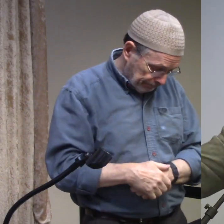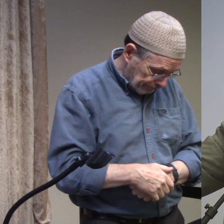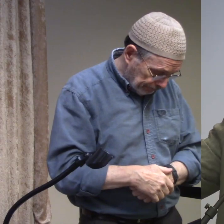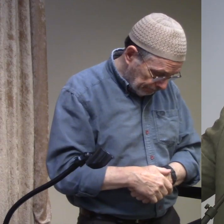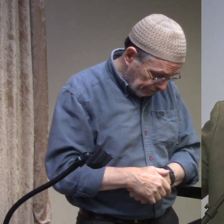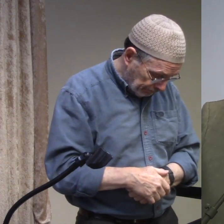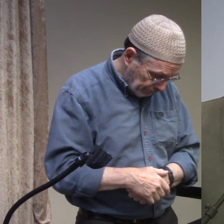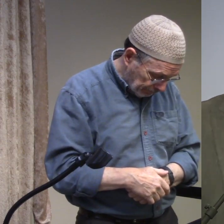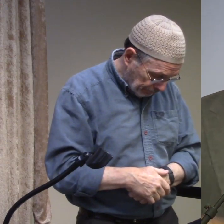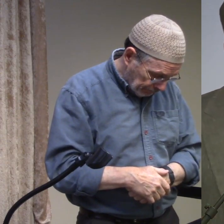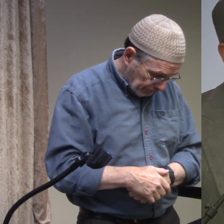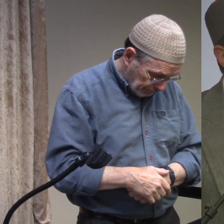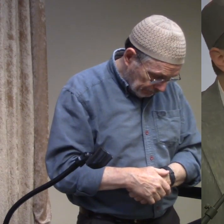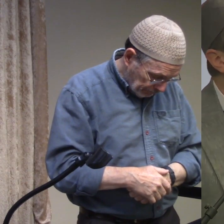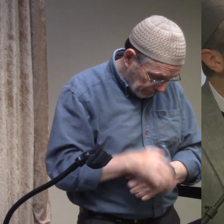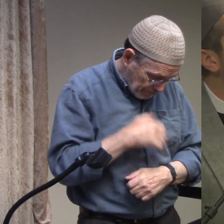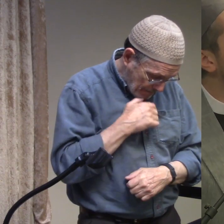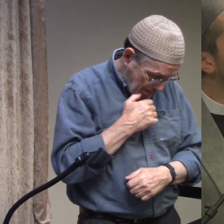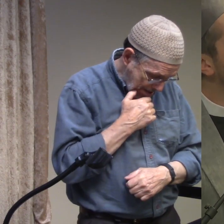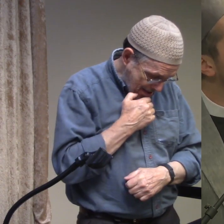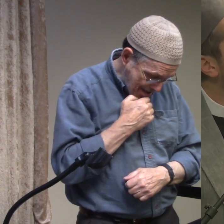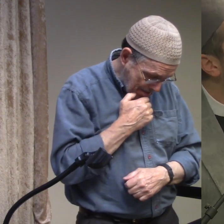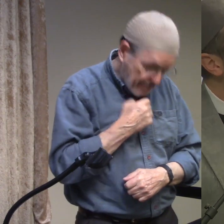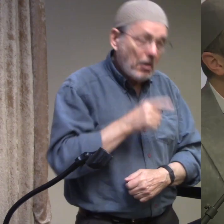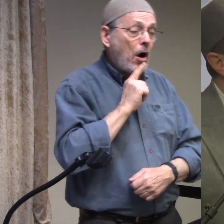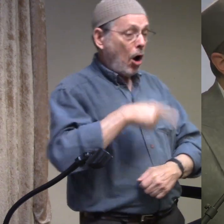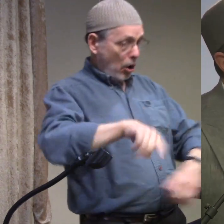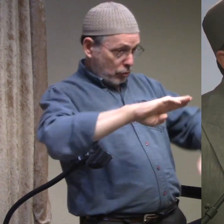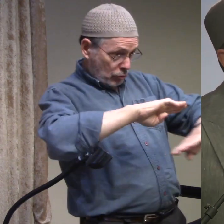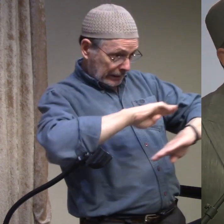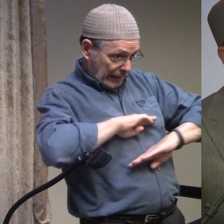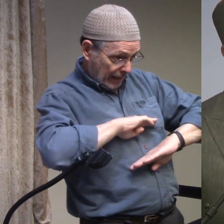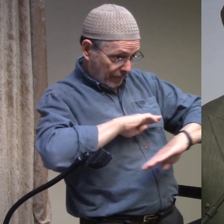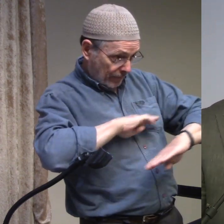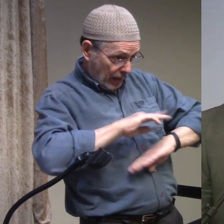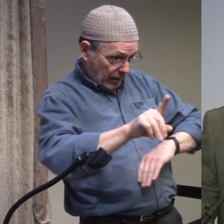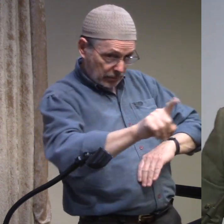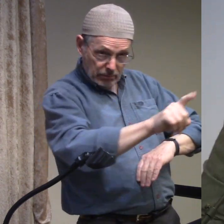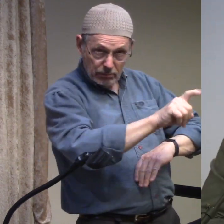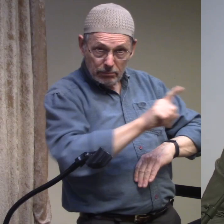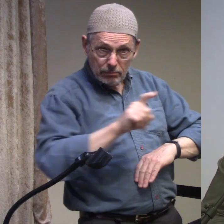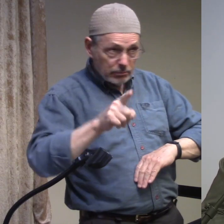Hal radhitum? Are you satisfied?